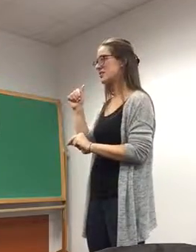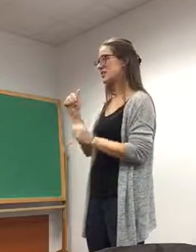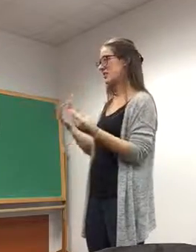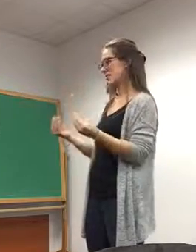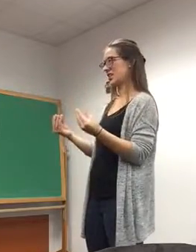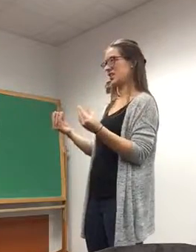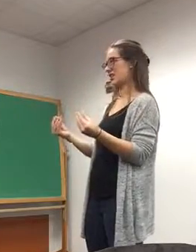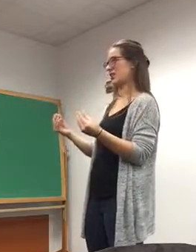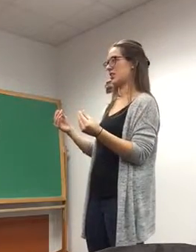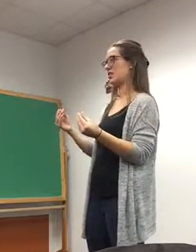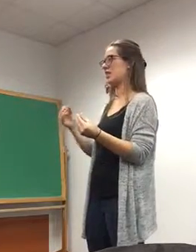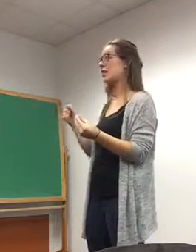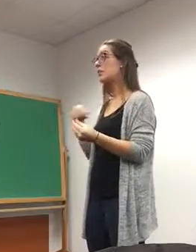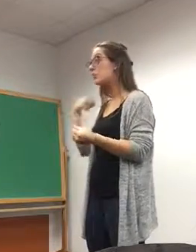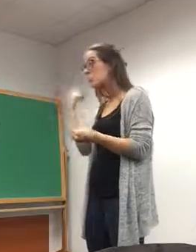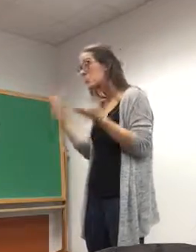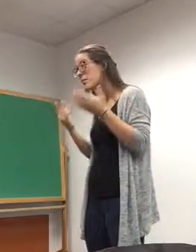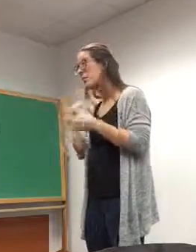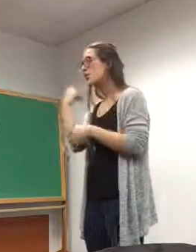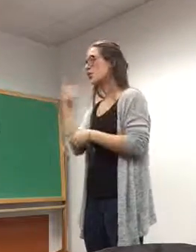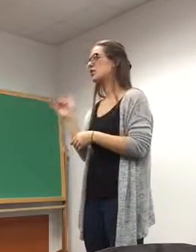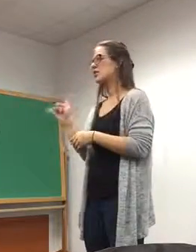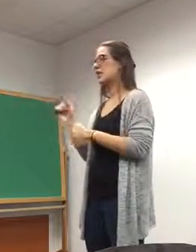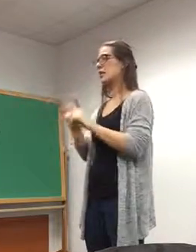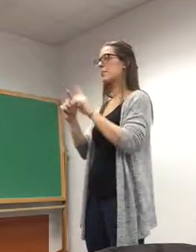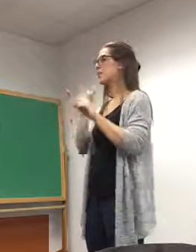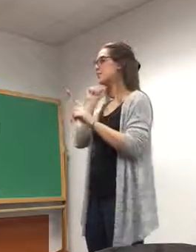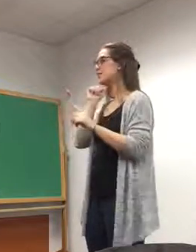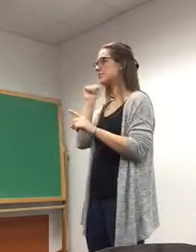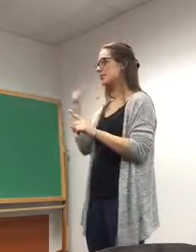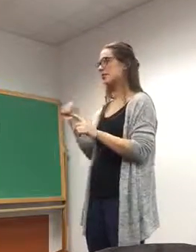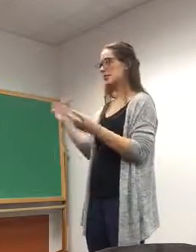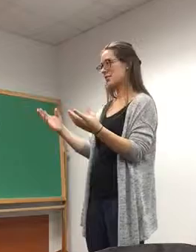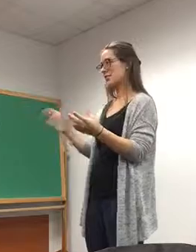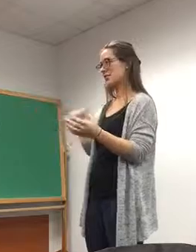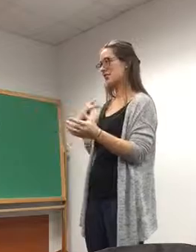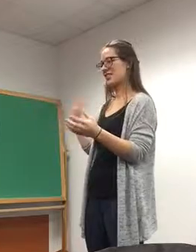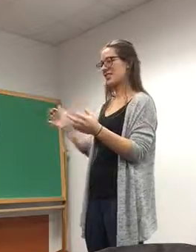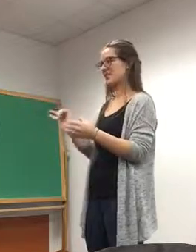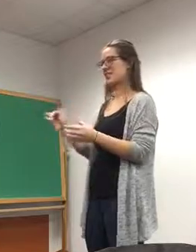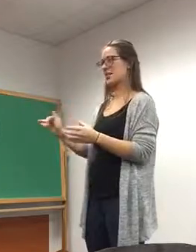See, here's why. Look at the skeletal system here. Just think about this.